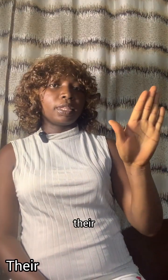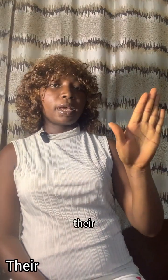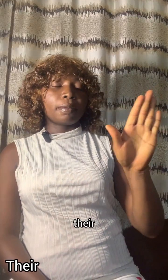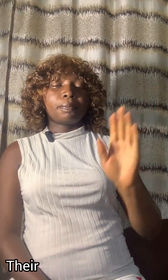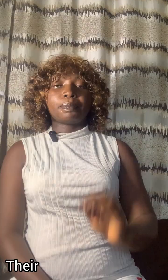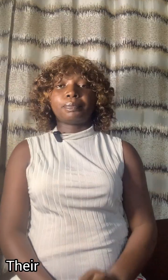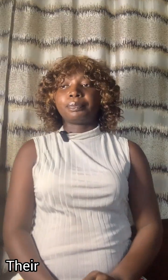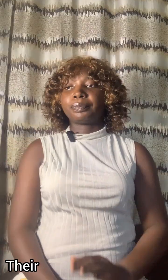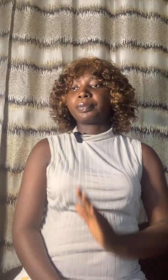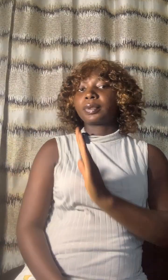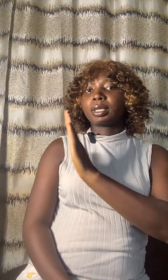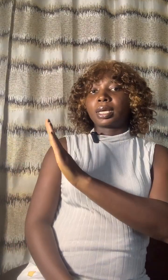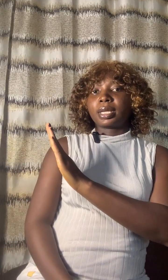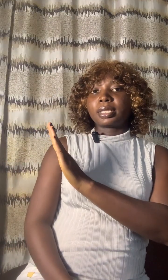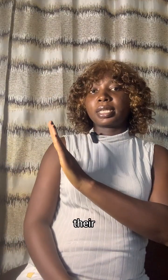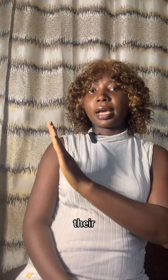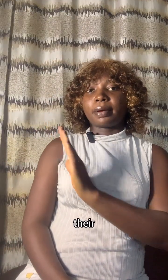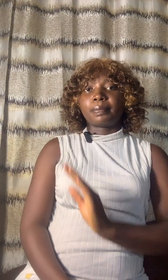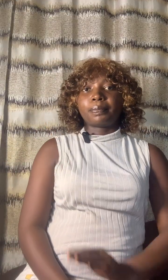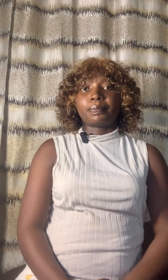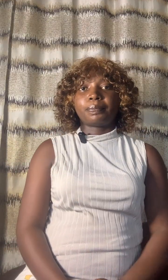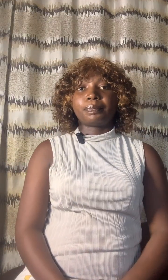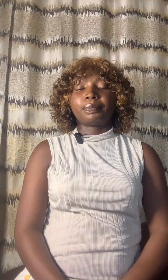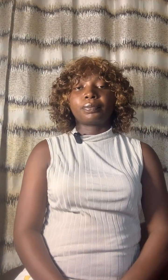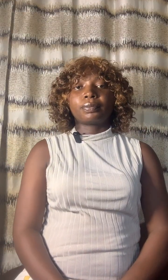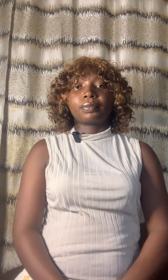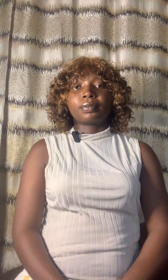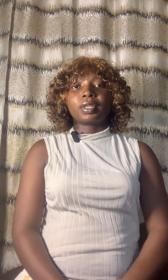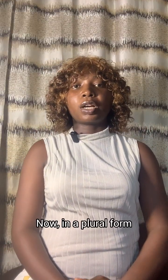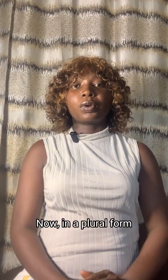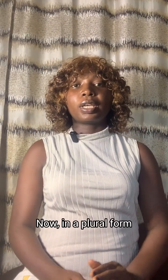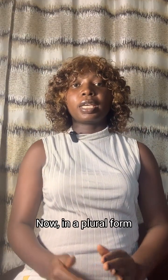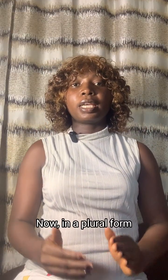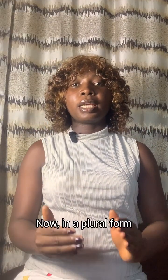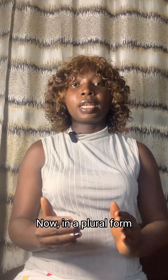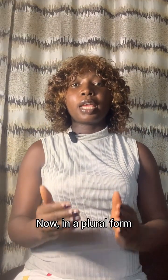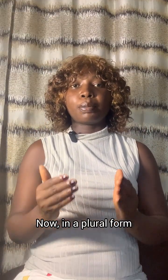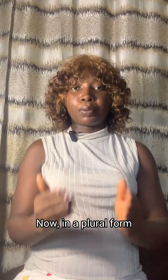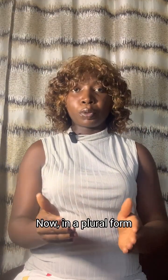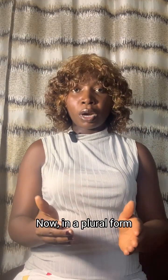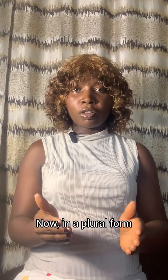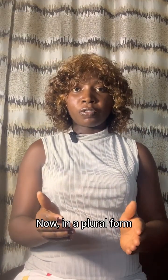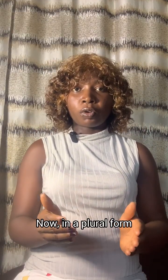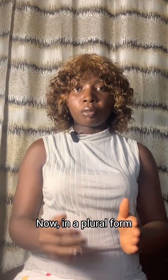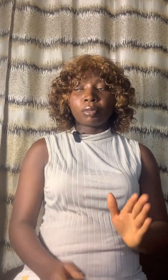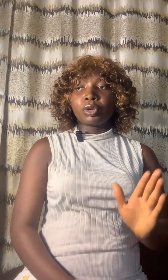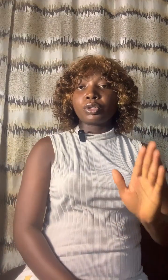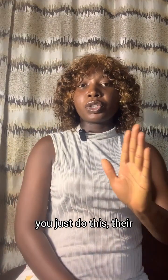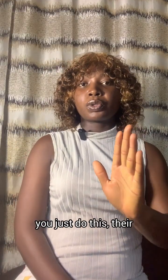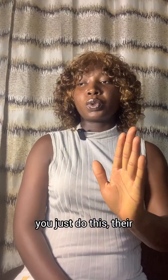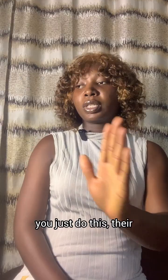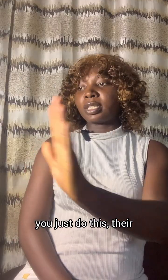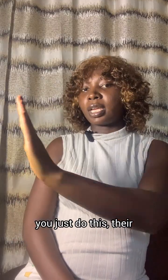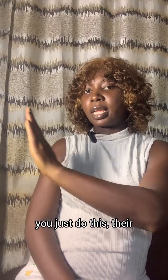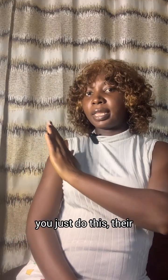dear, dear. Now in a plural form, you just do this,